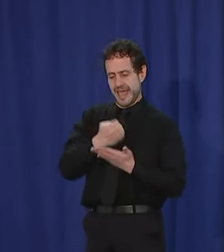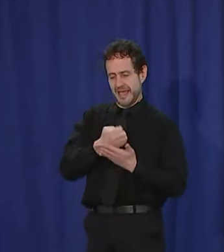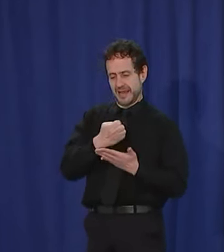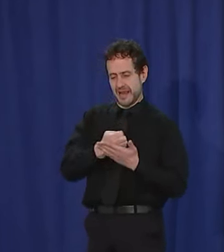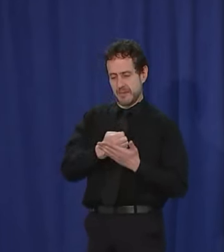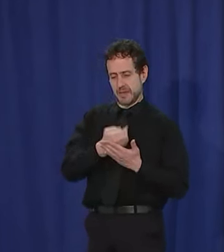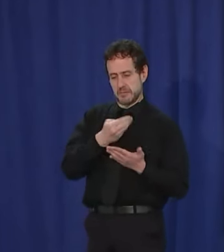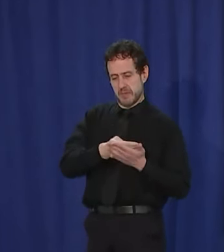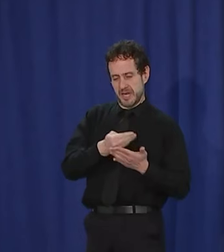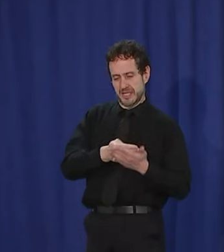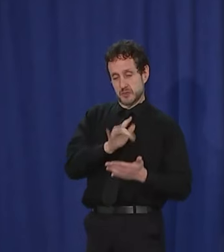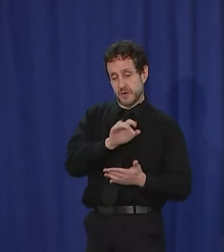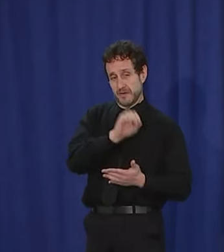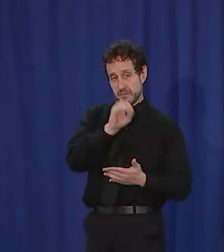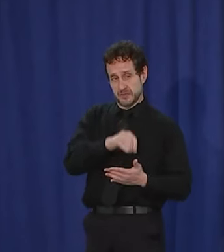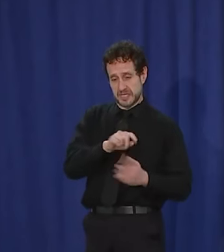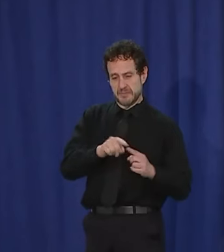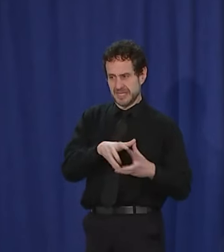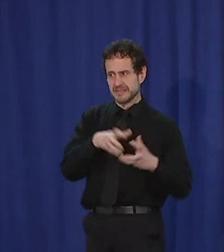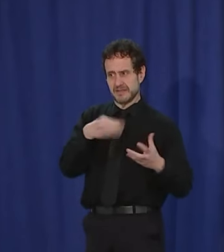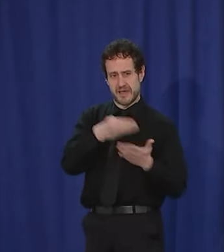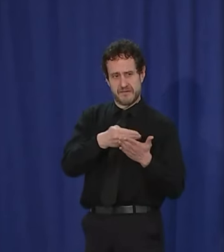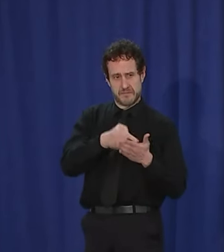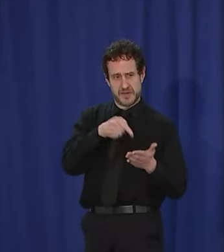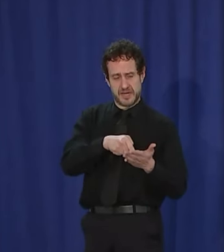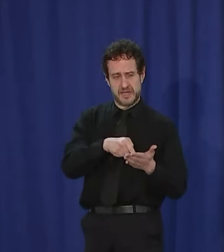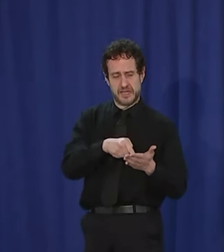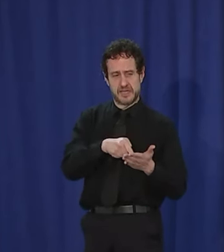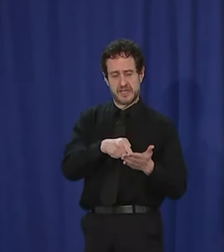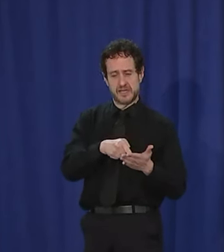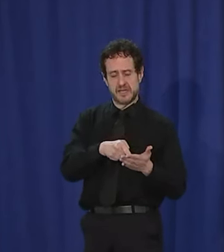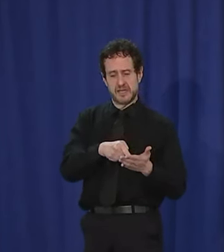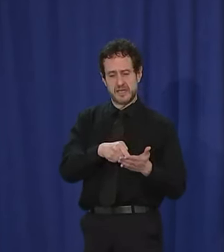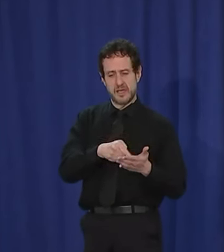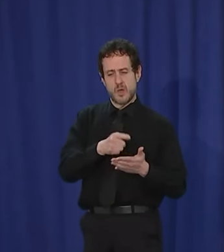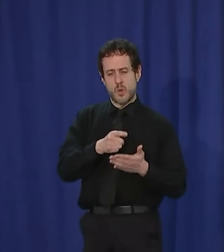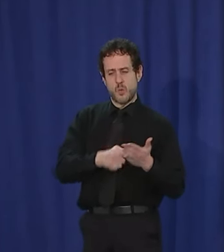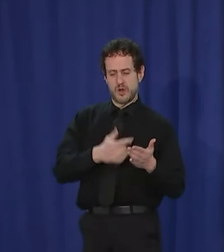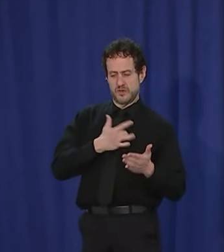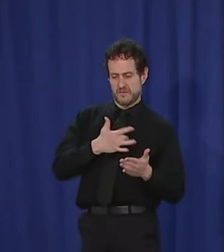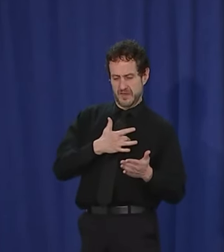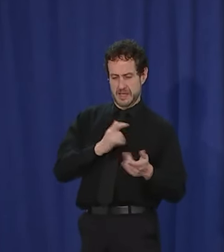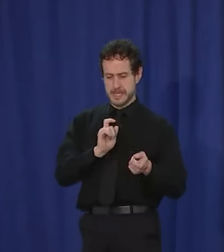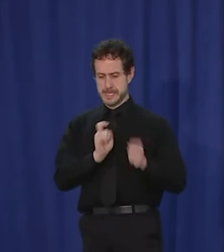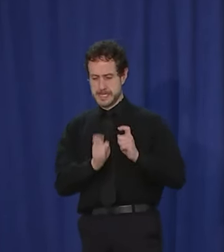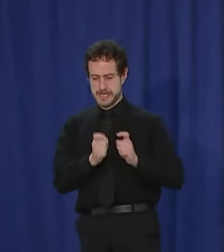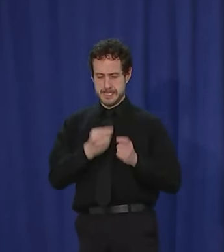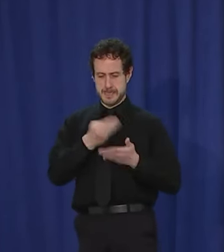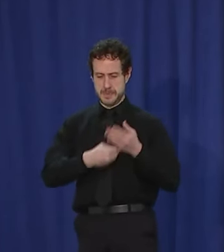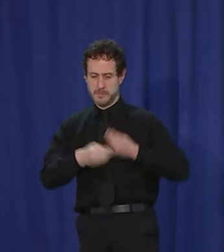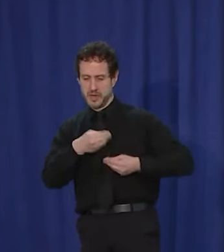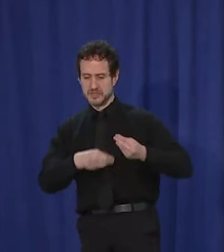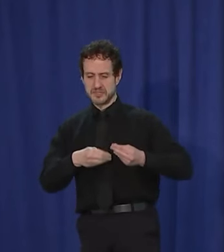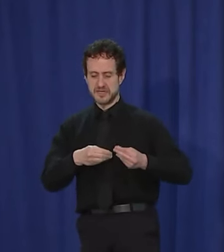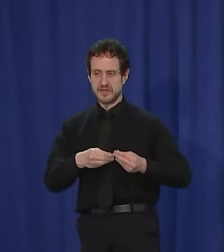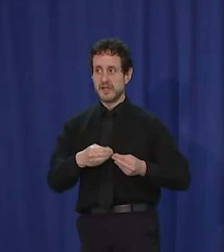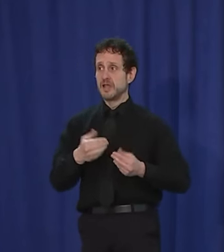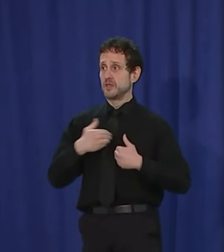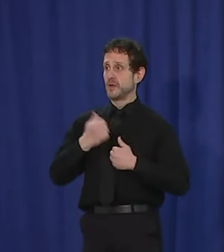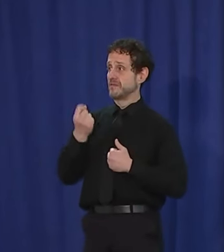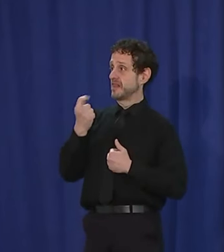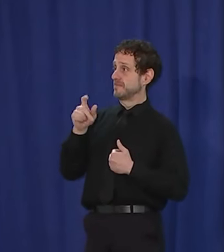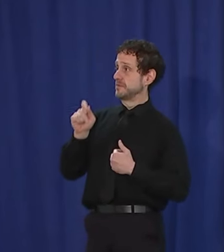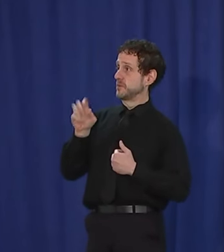city revenues, mm-hmm. but that's a lot of money. What mid-year corrections do you anticipate having to make in your $11.6